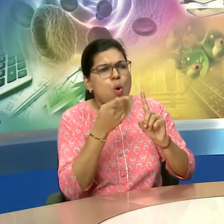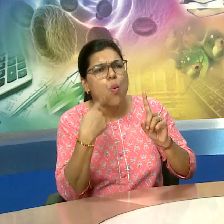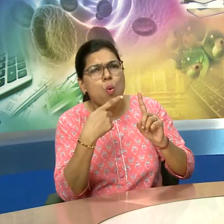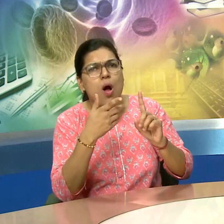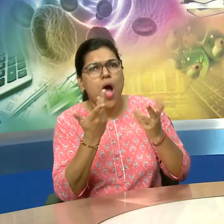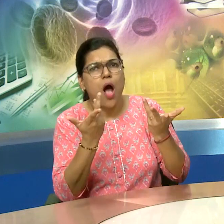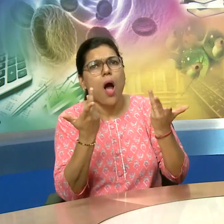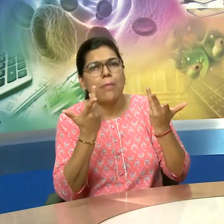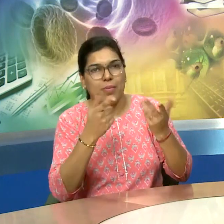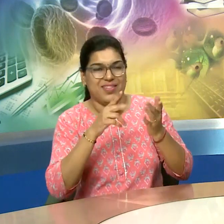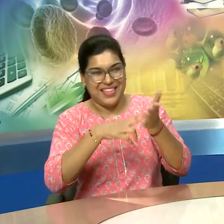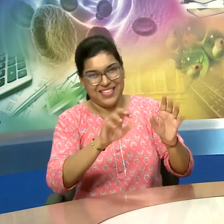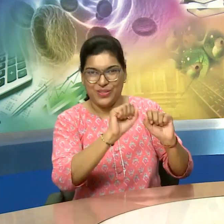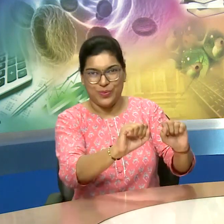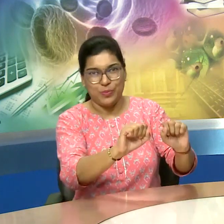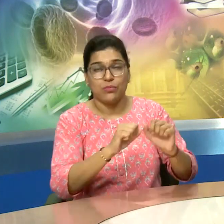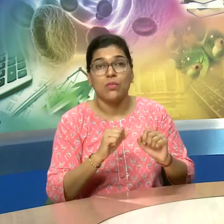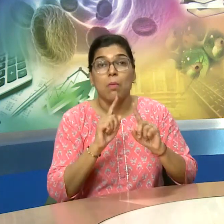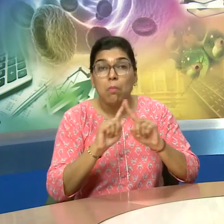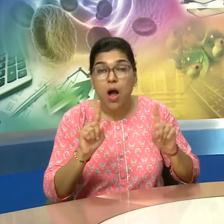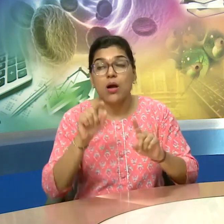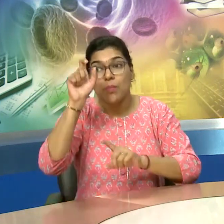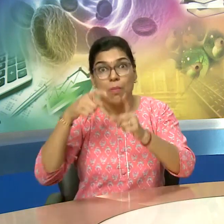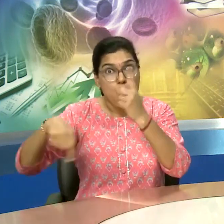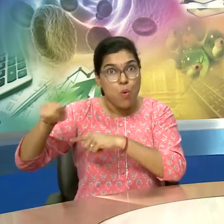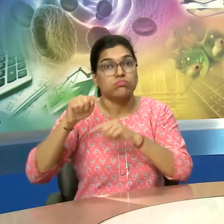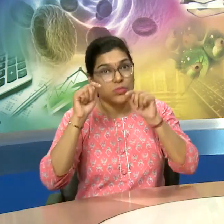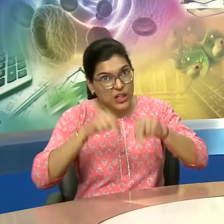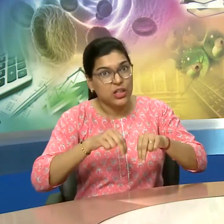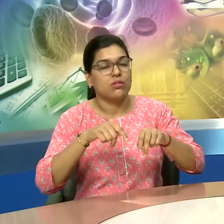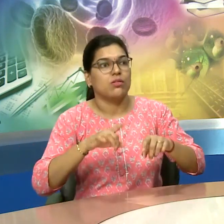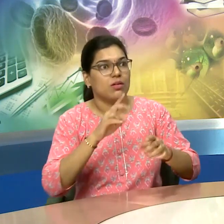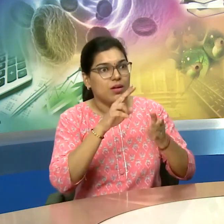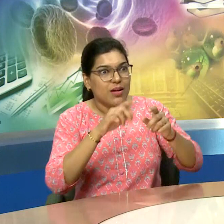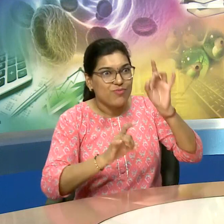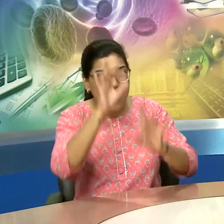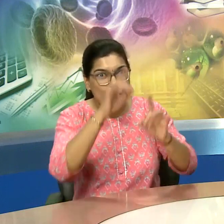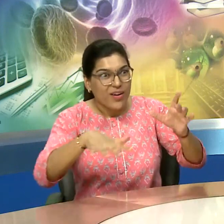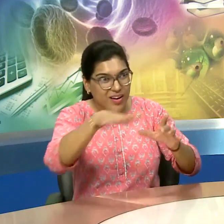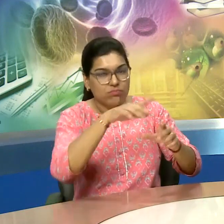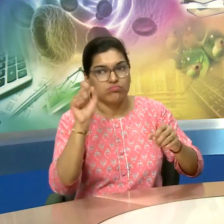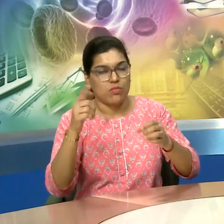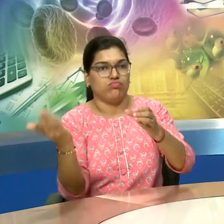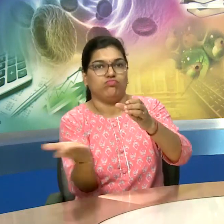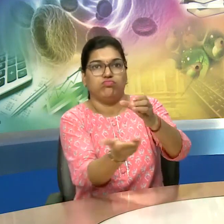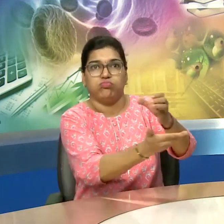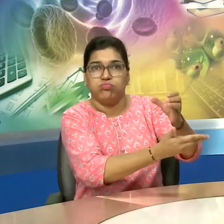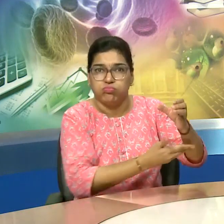screen. It explains that forests are natural resources, but they have been cut